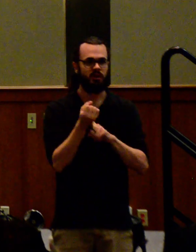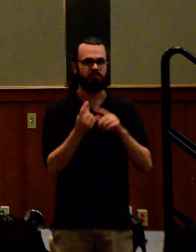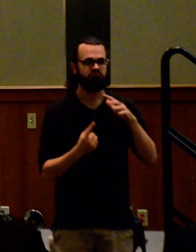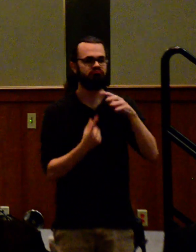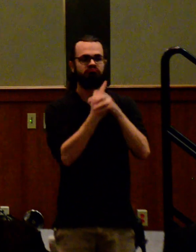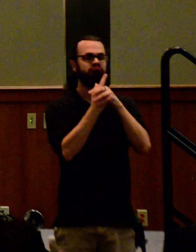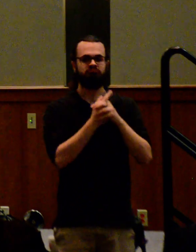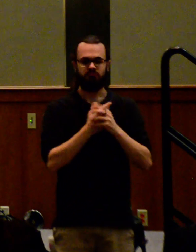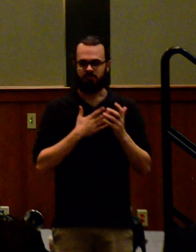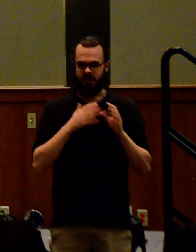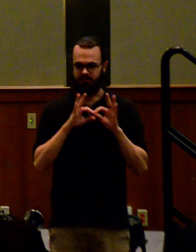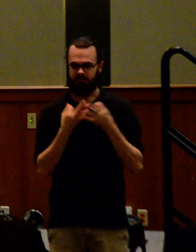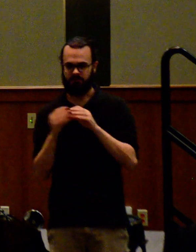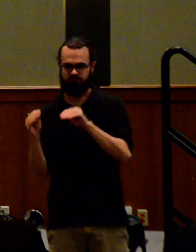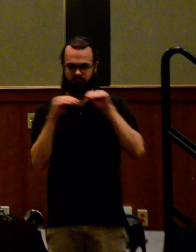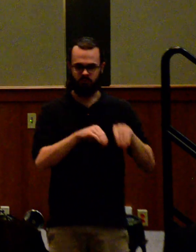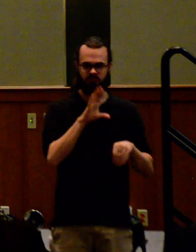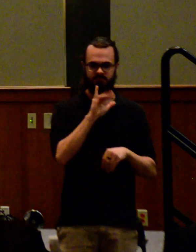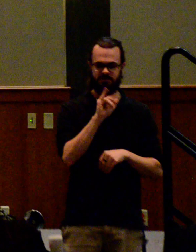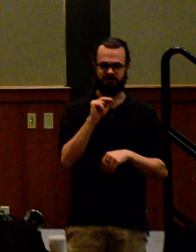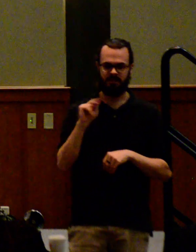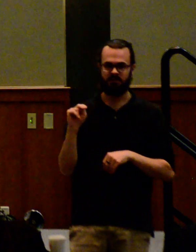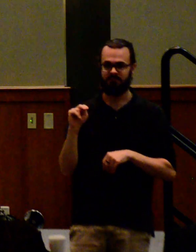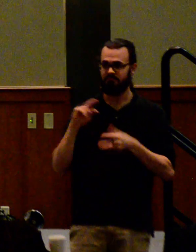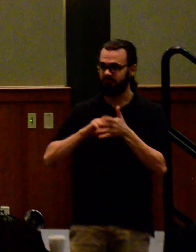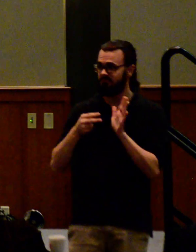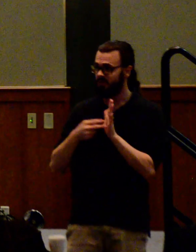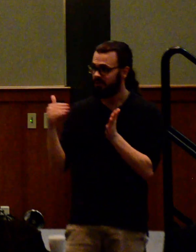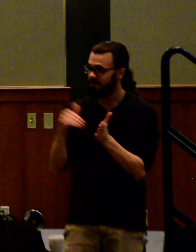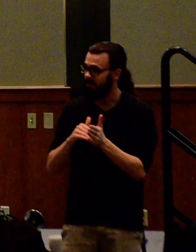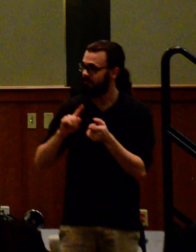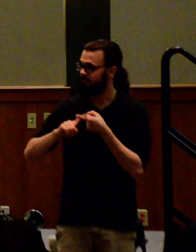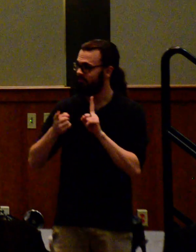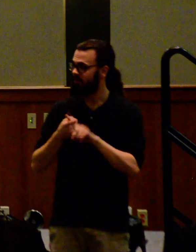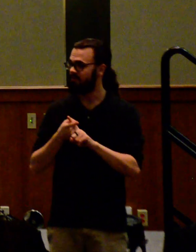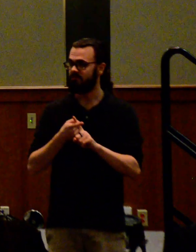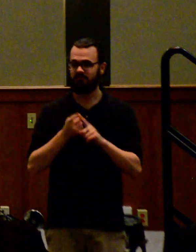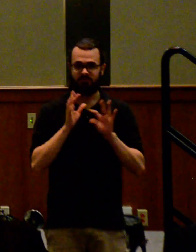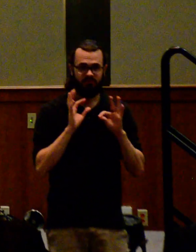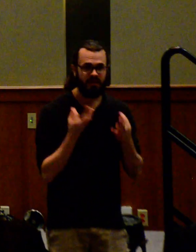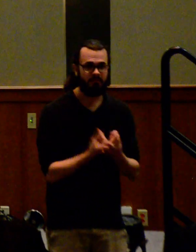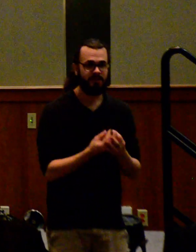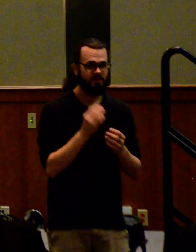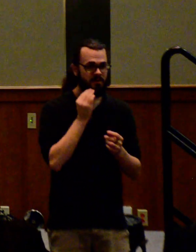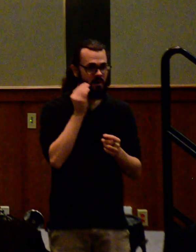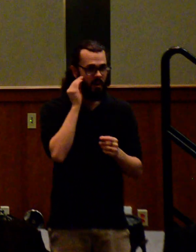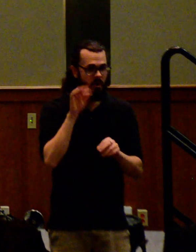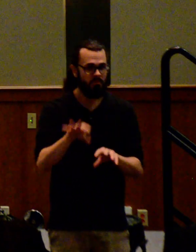Yet again, I had to leave my friends and family behind and start a new life in Cincinnati, and that wasn't easy.